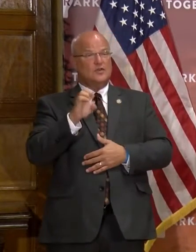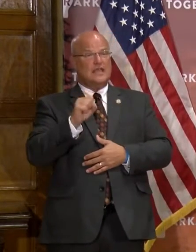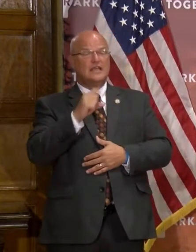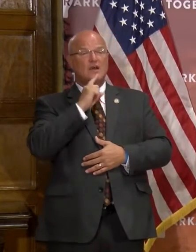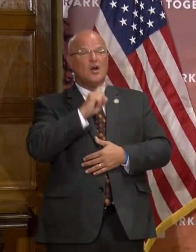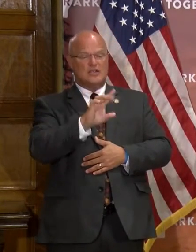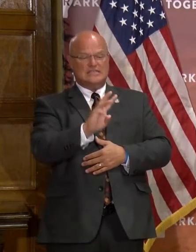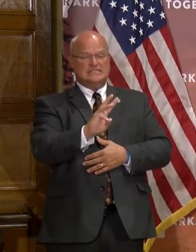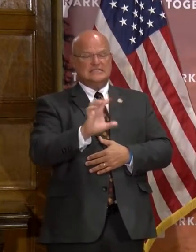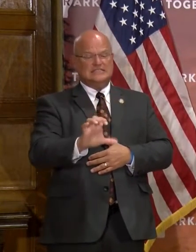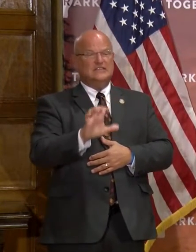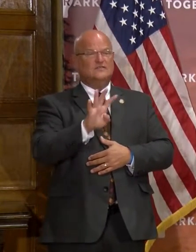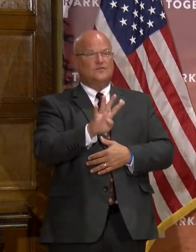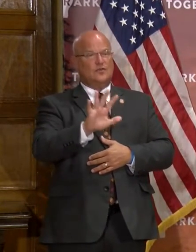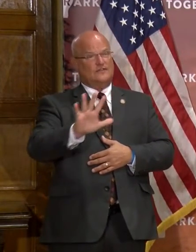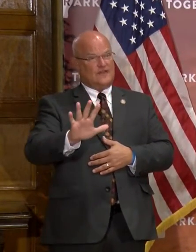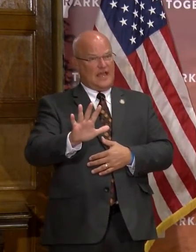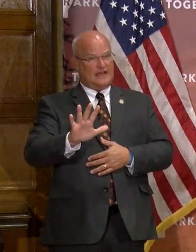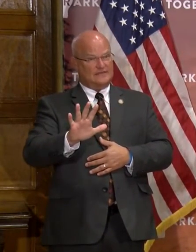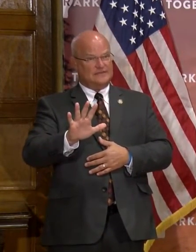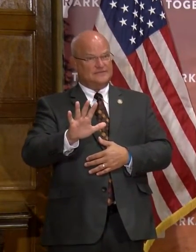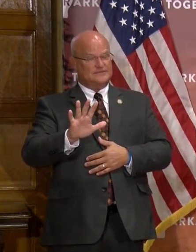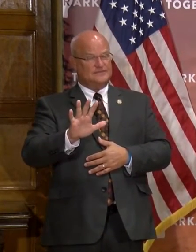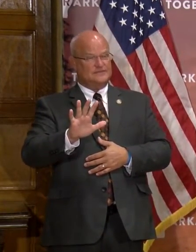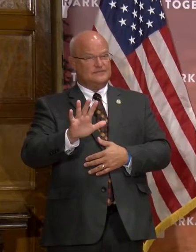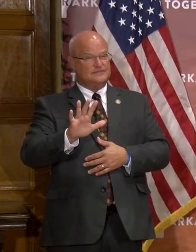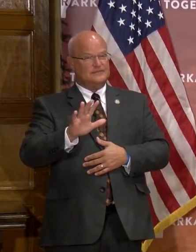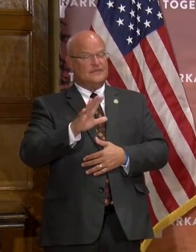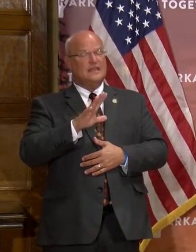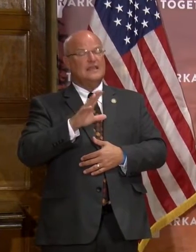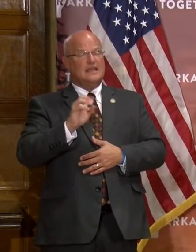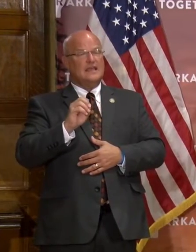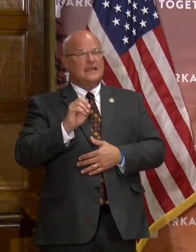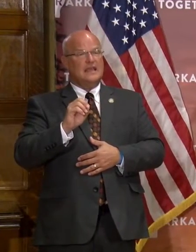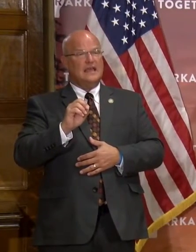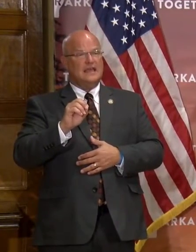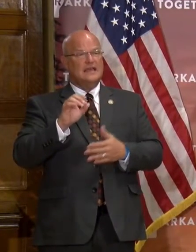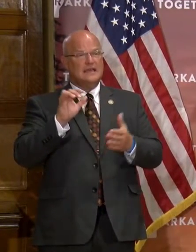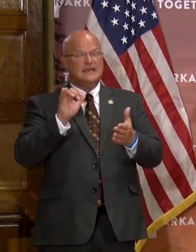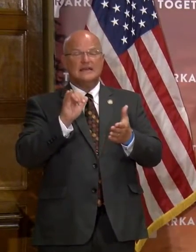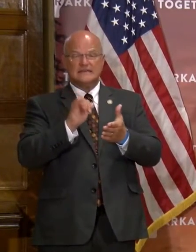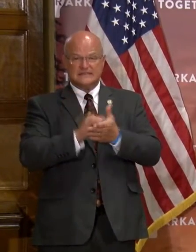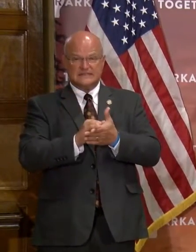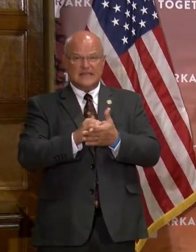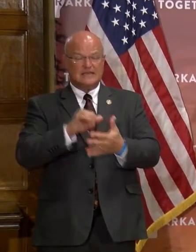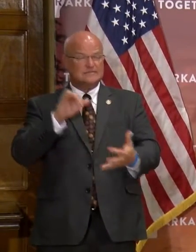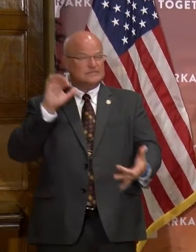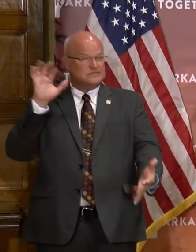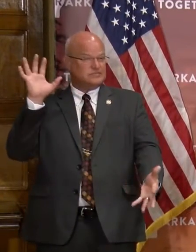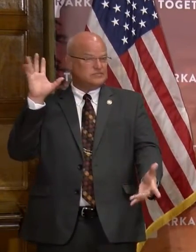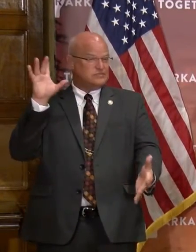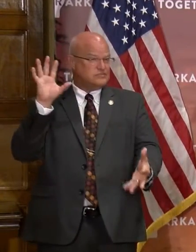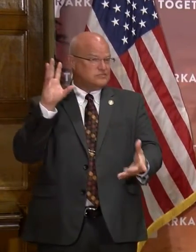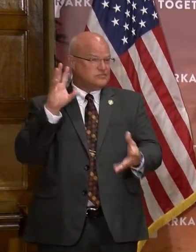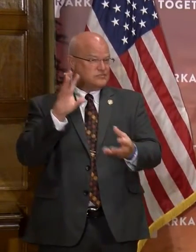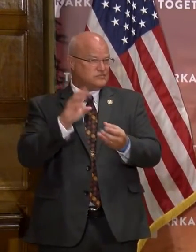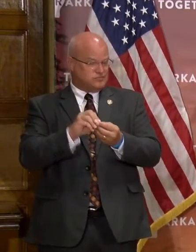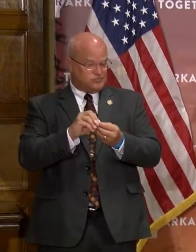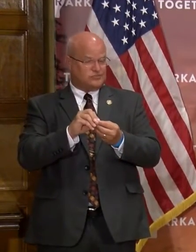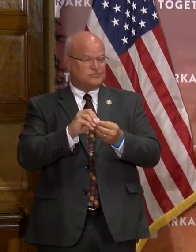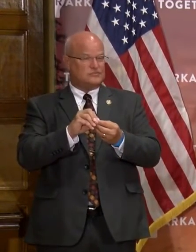cases are at 645, and that would bring our total case